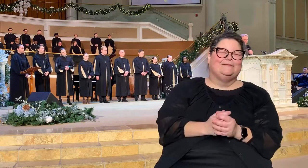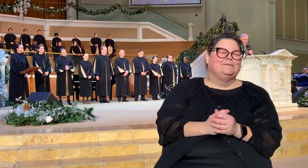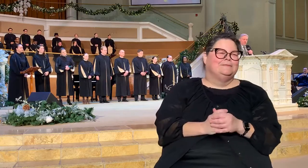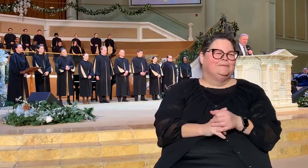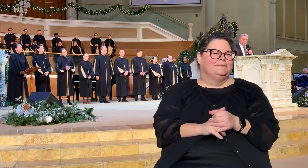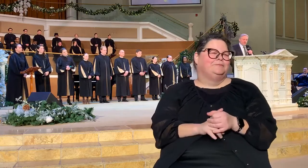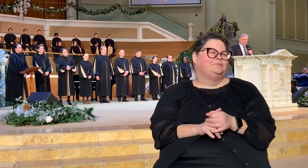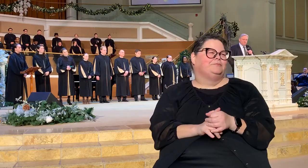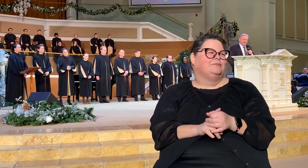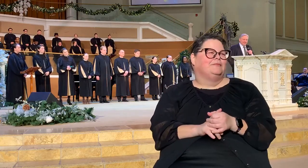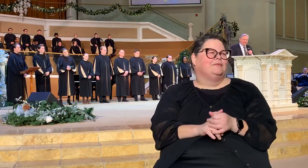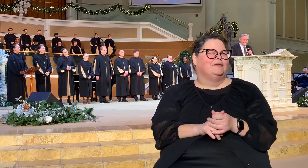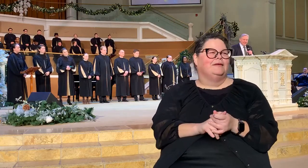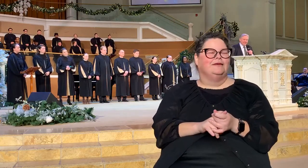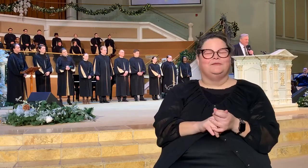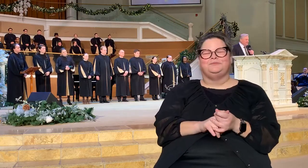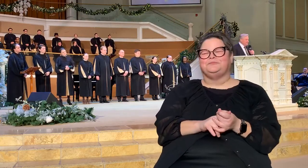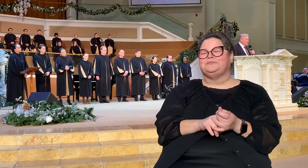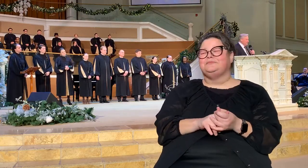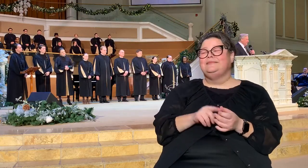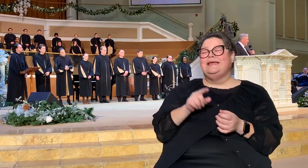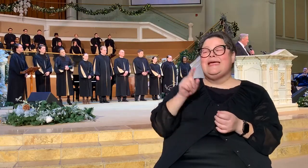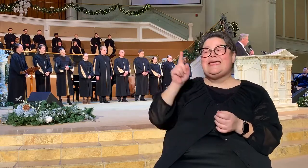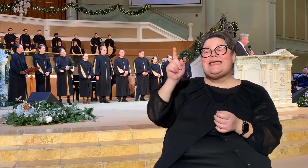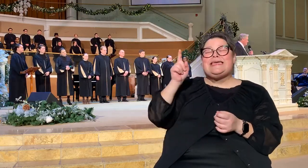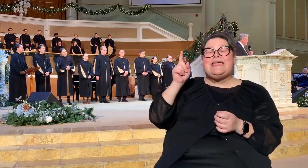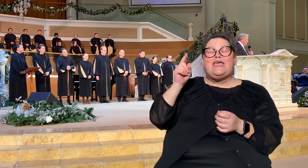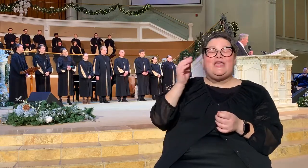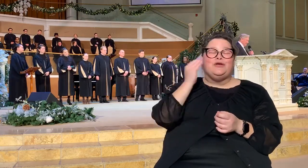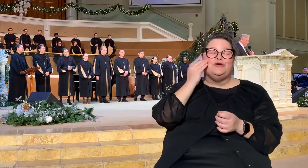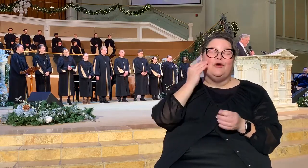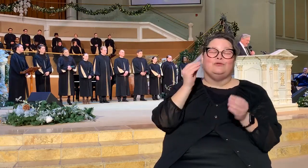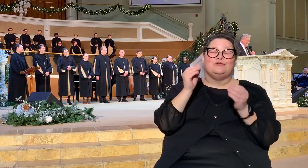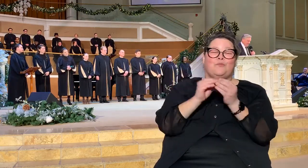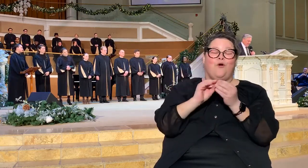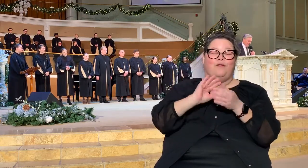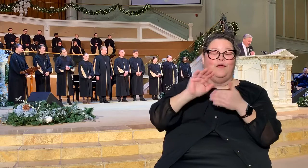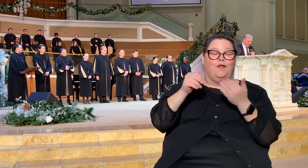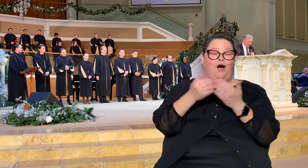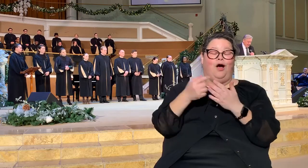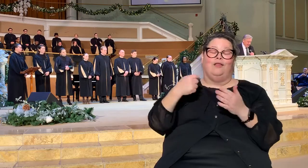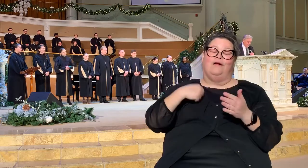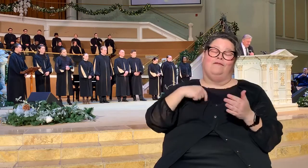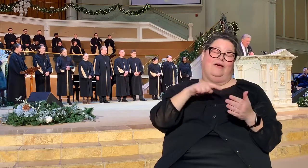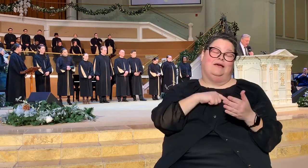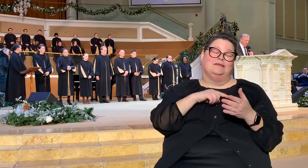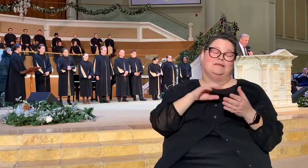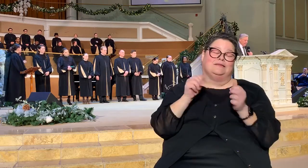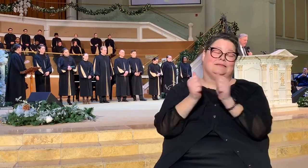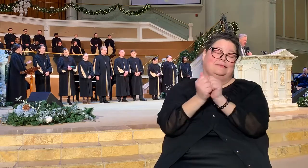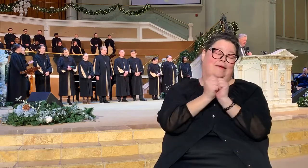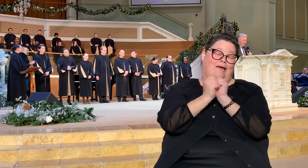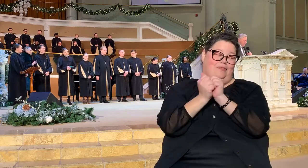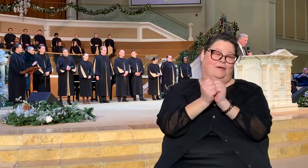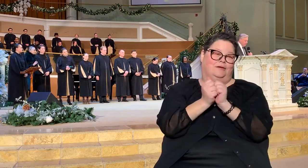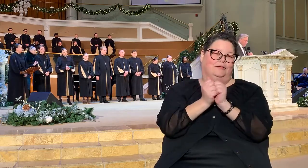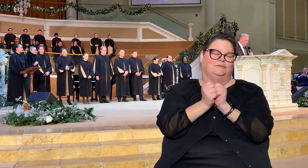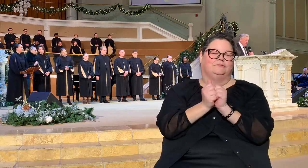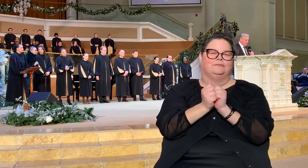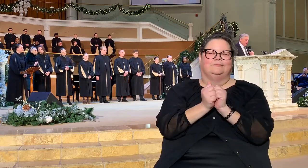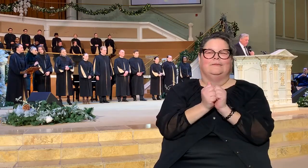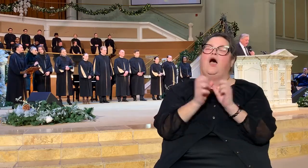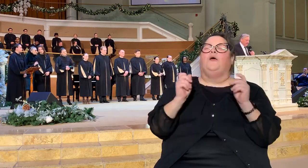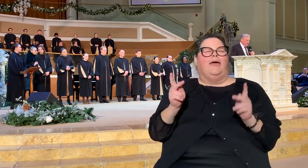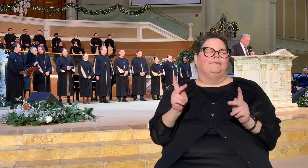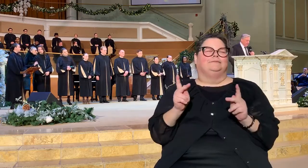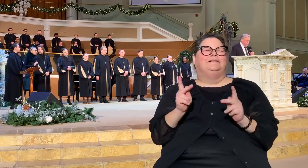he knows more than all of us put together. Back. Amen. Okay, the last date for